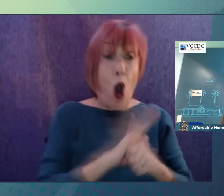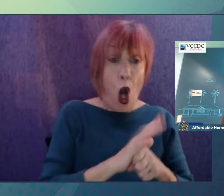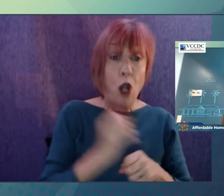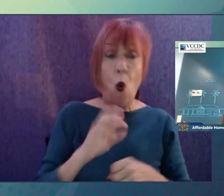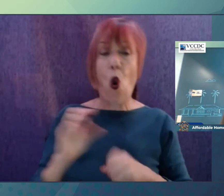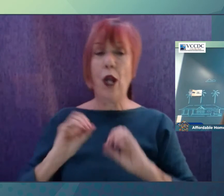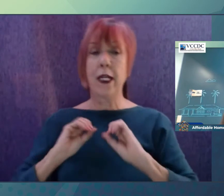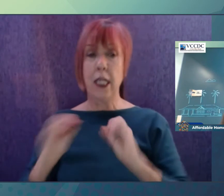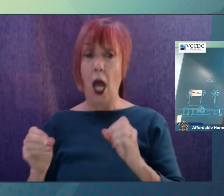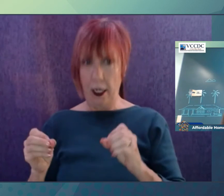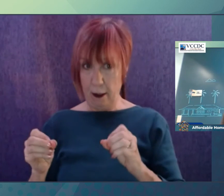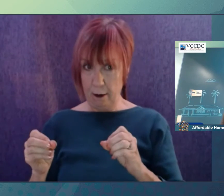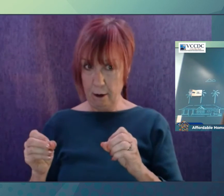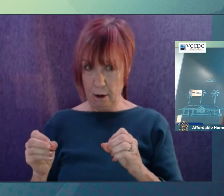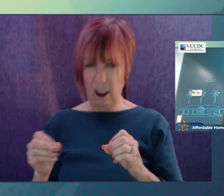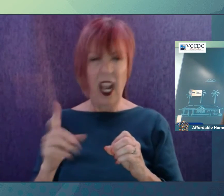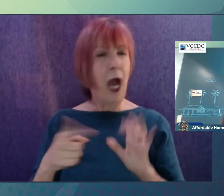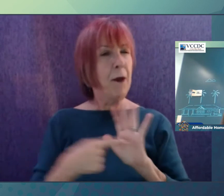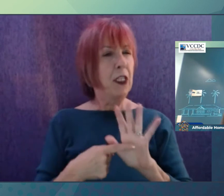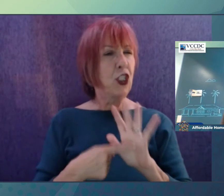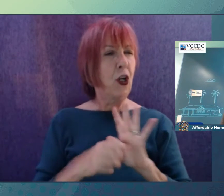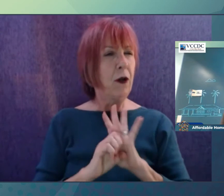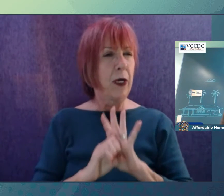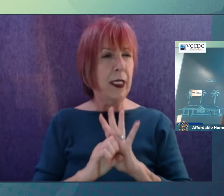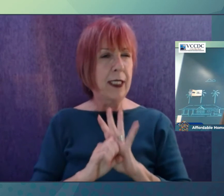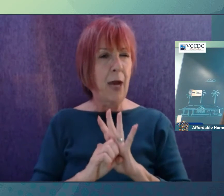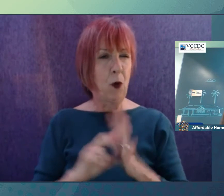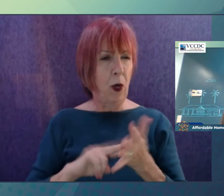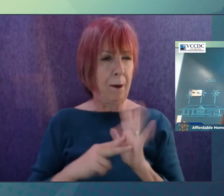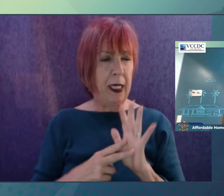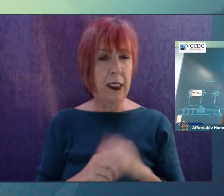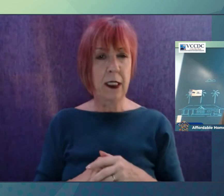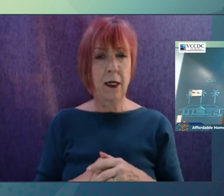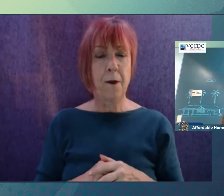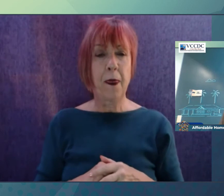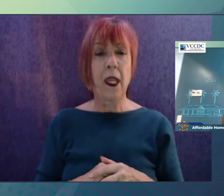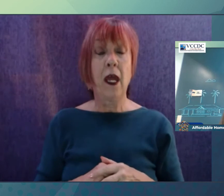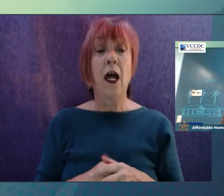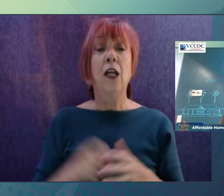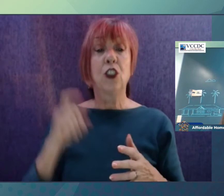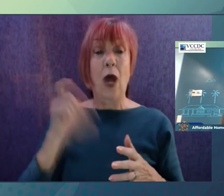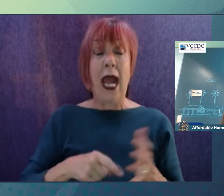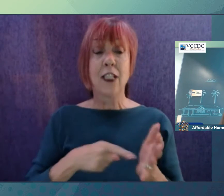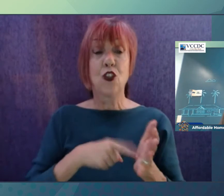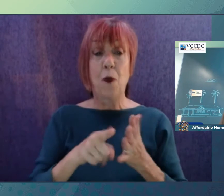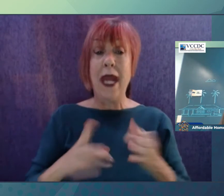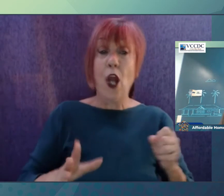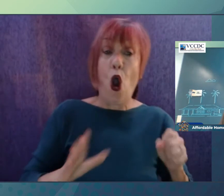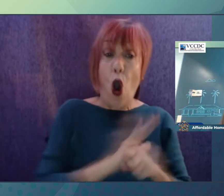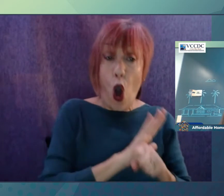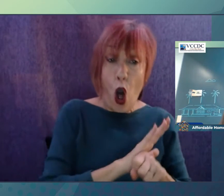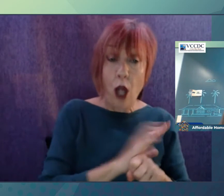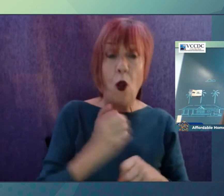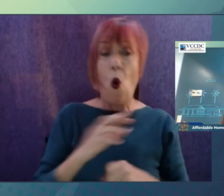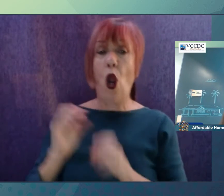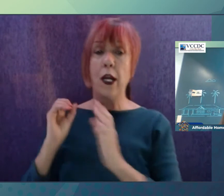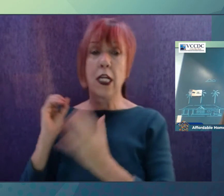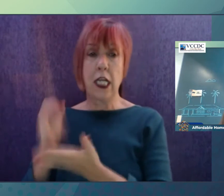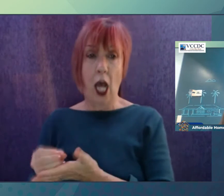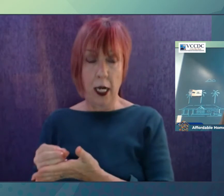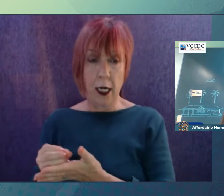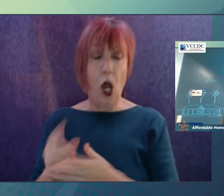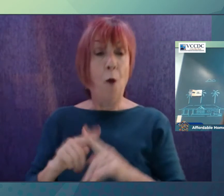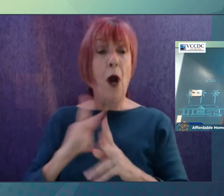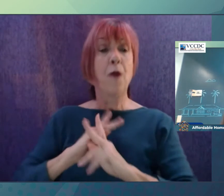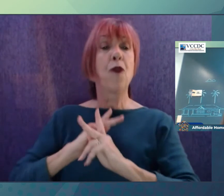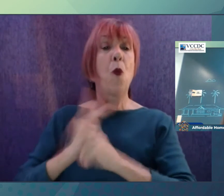get into an example here where you can see that on the next slide here. But again, it has to cover all of it or none, but the borrower does have to come in with their